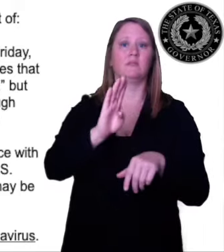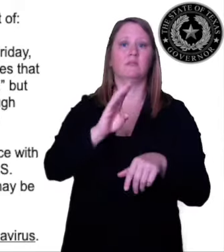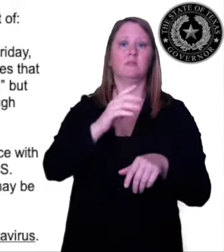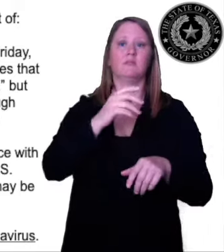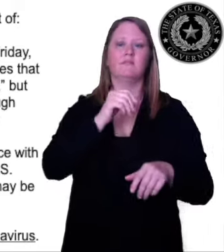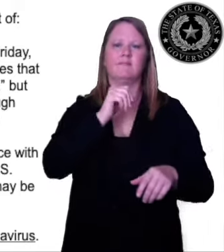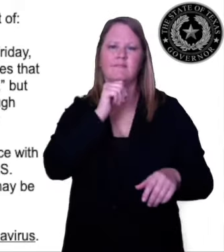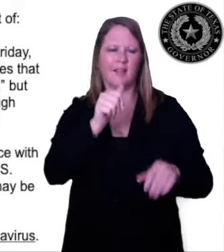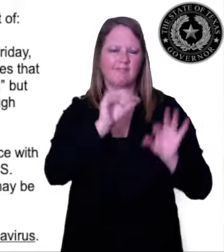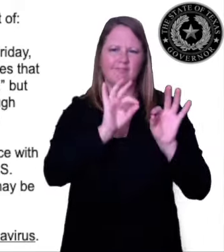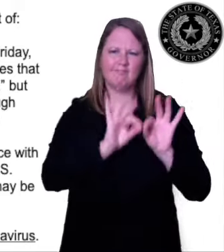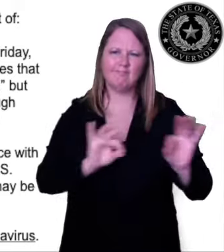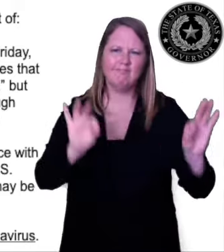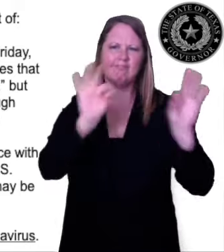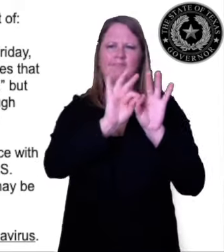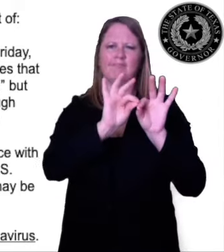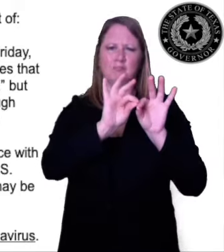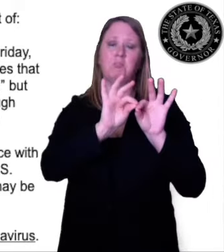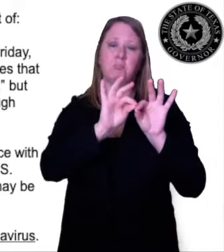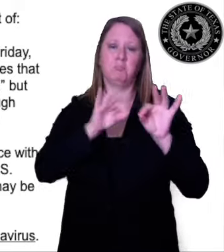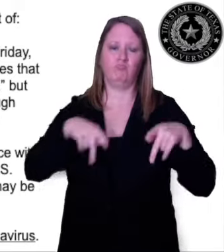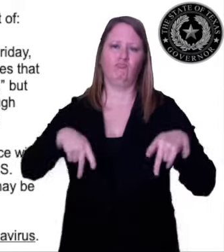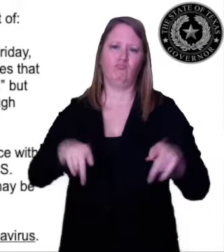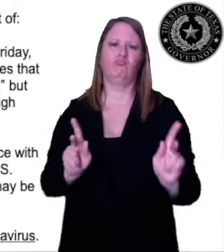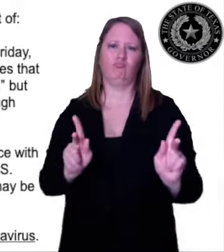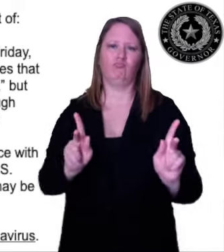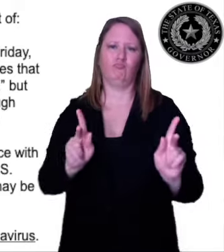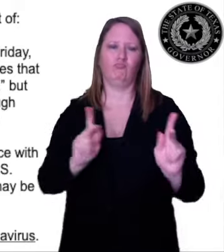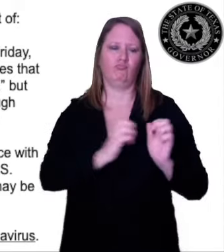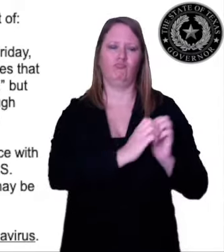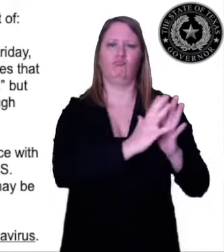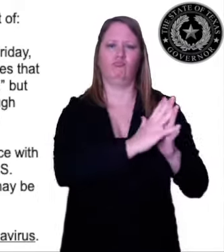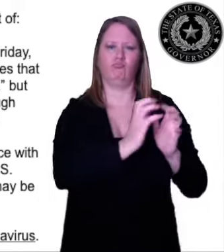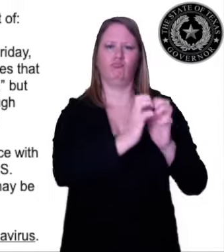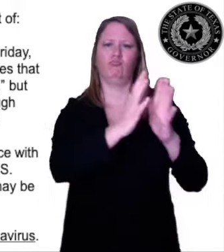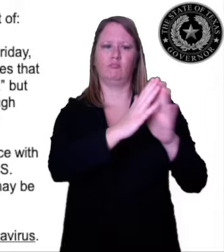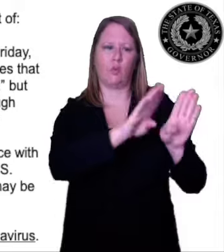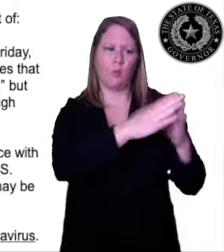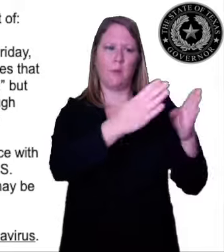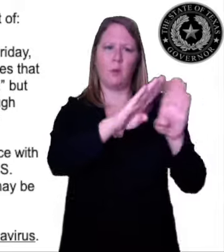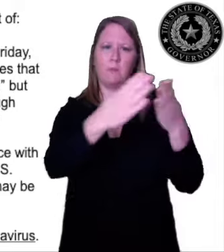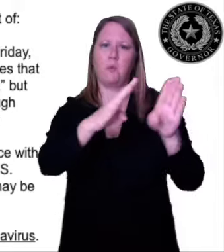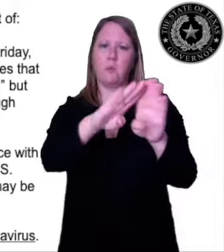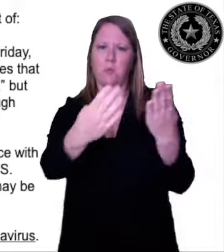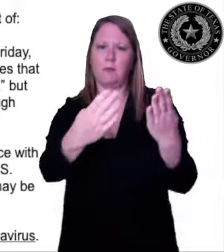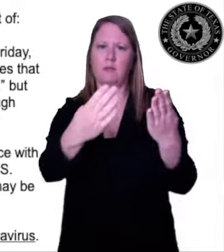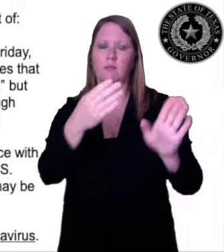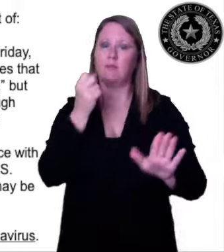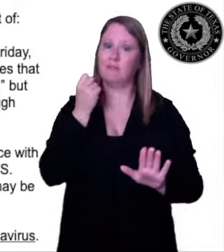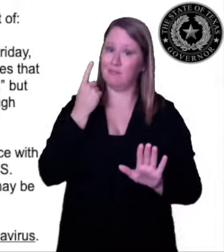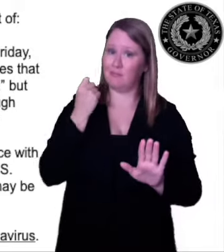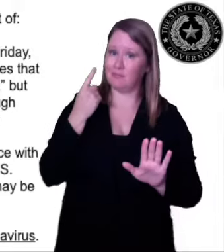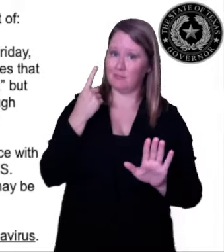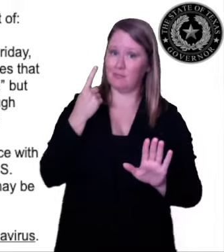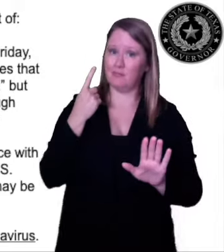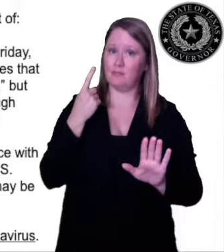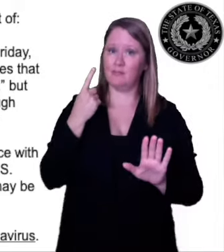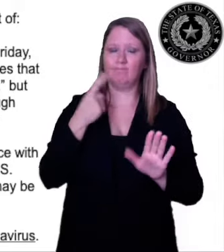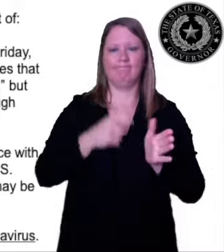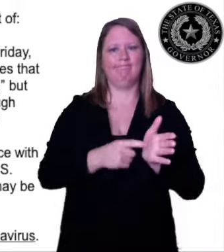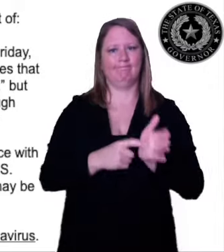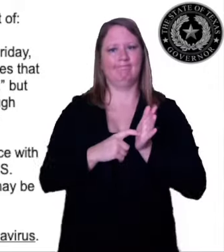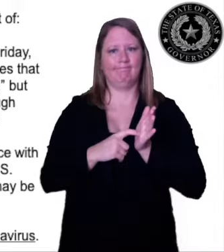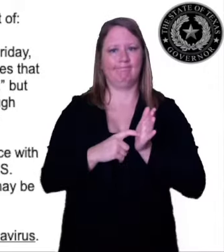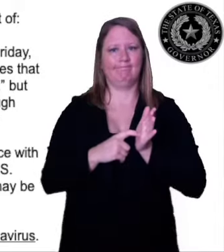retail services that are not essential services, but that may be provided through pickup, delivery by mail, or delivery